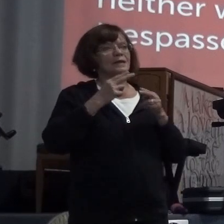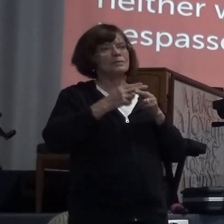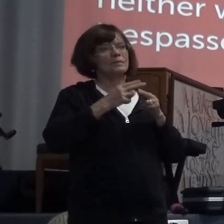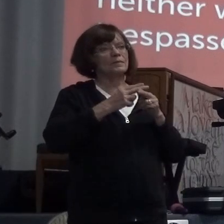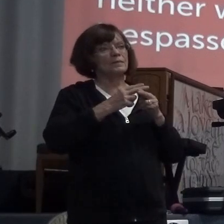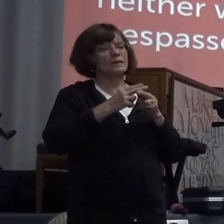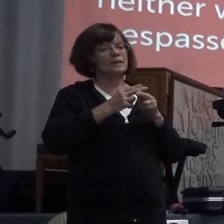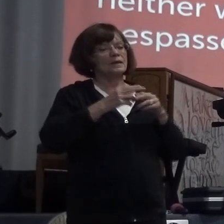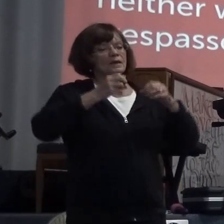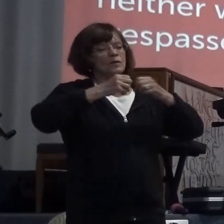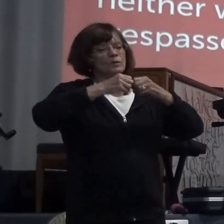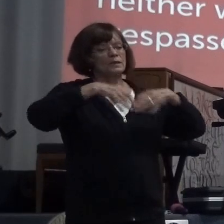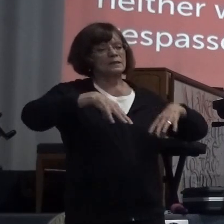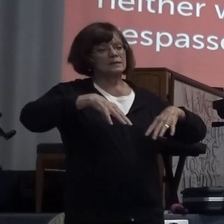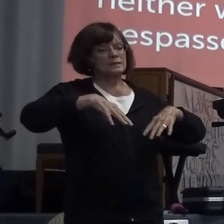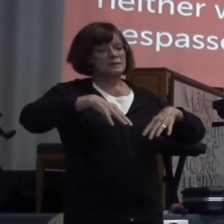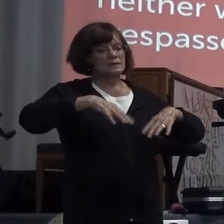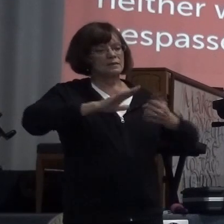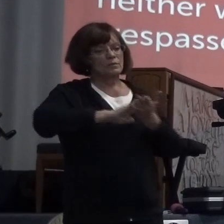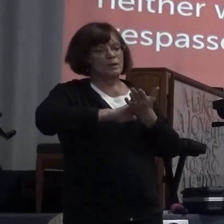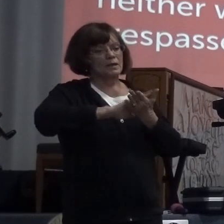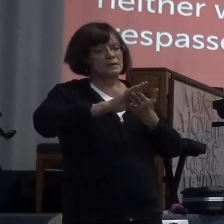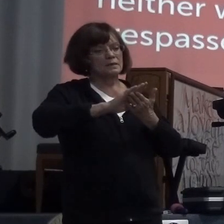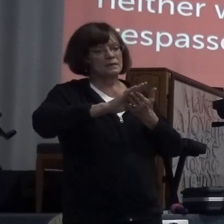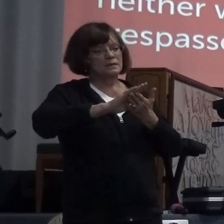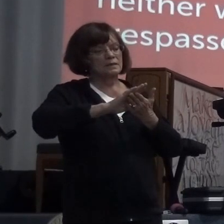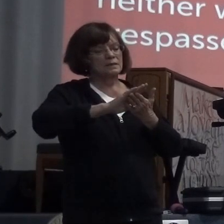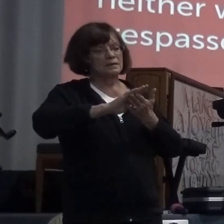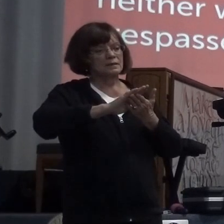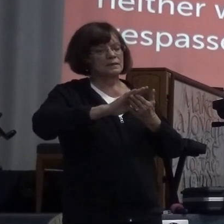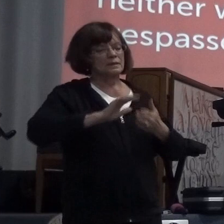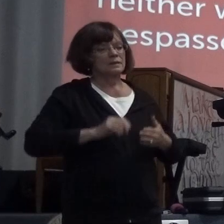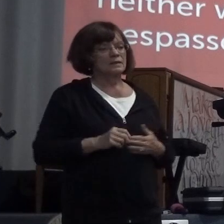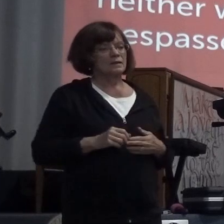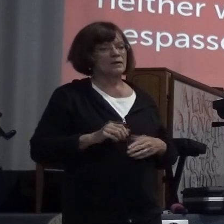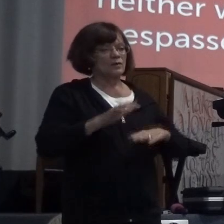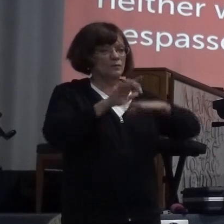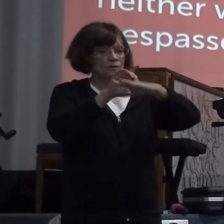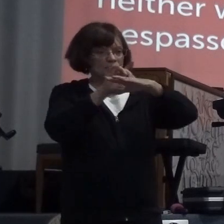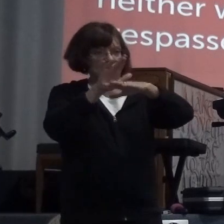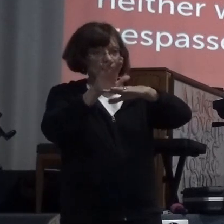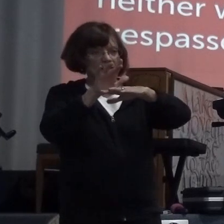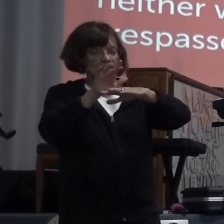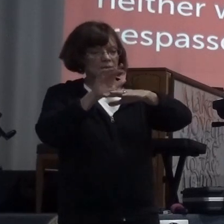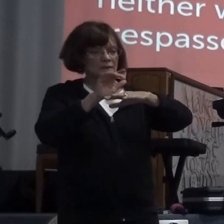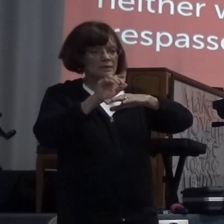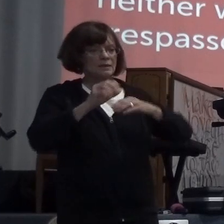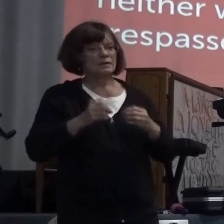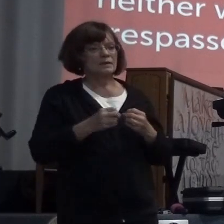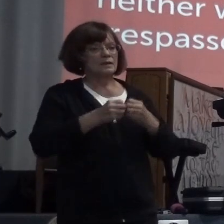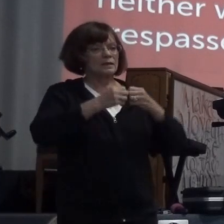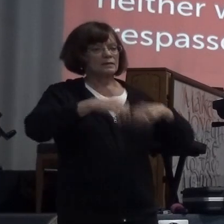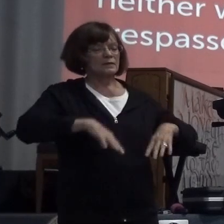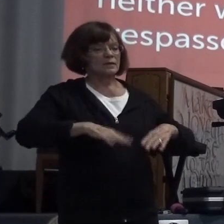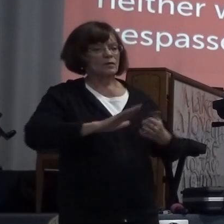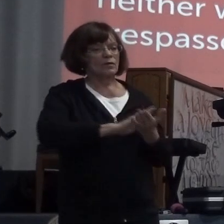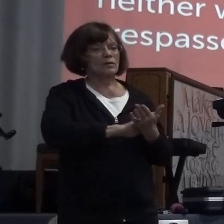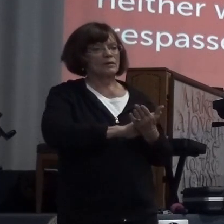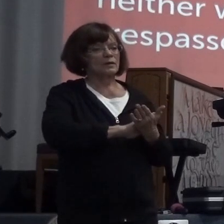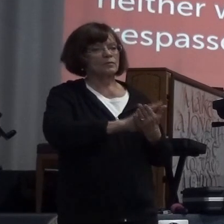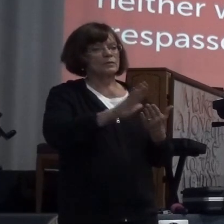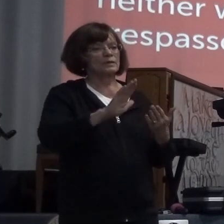is dismissal, release, pardon, or its usage is sending away letting go or complete